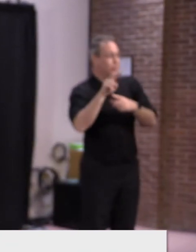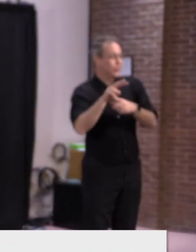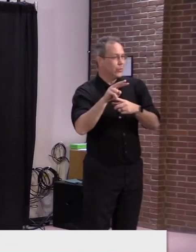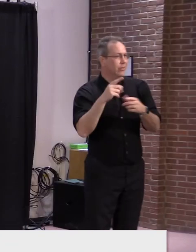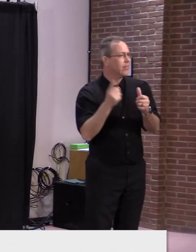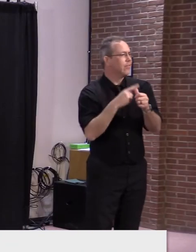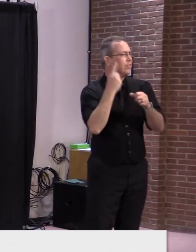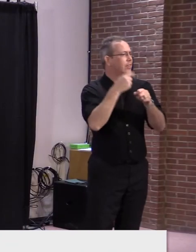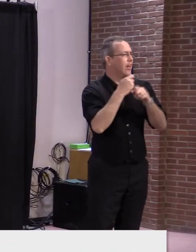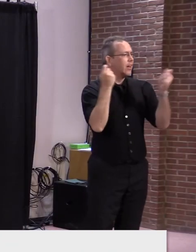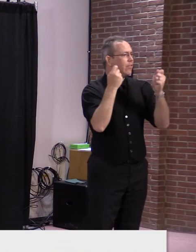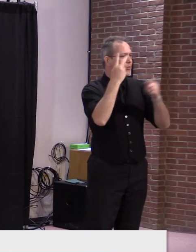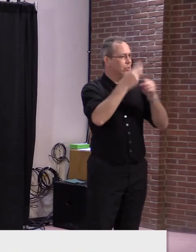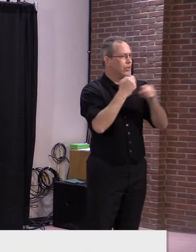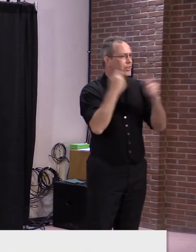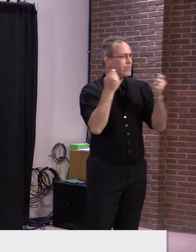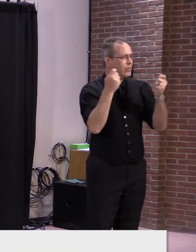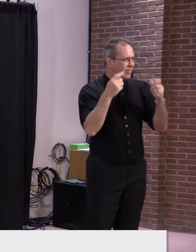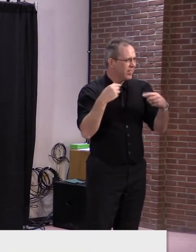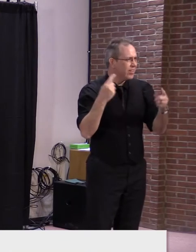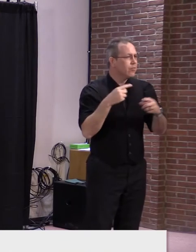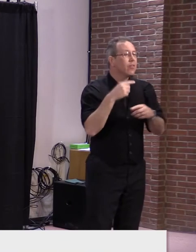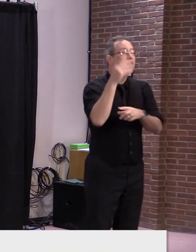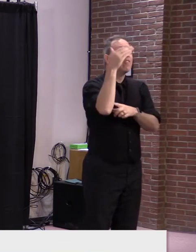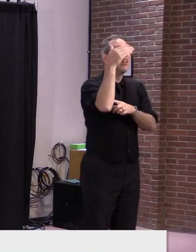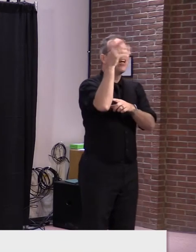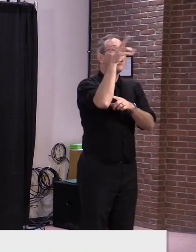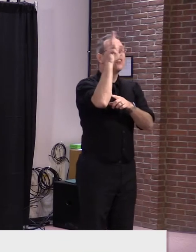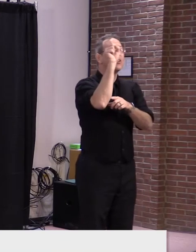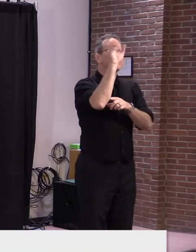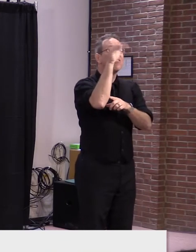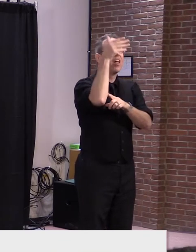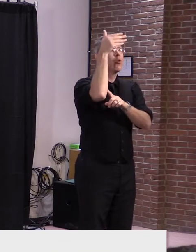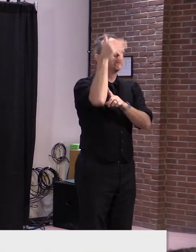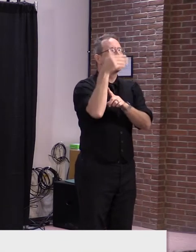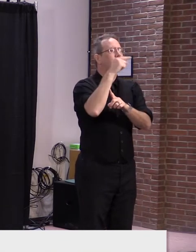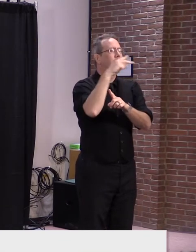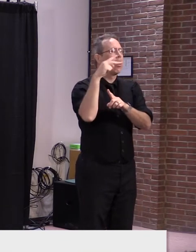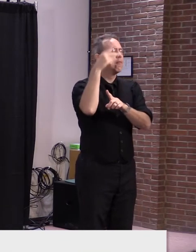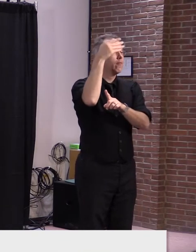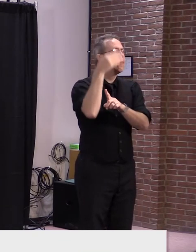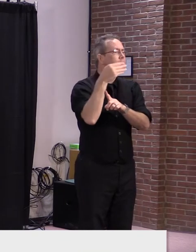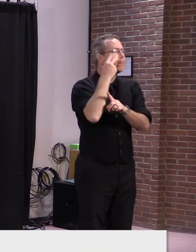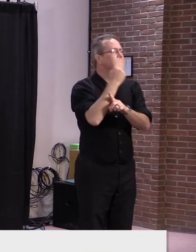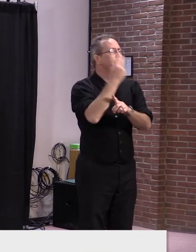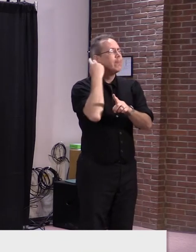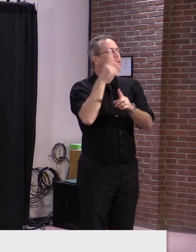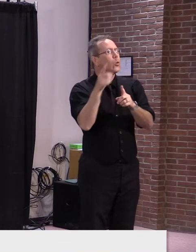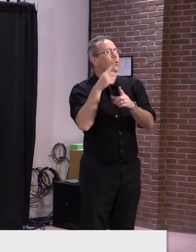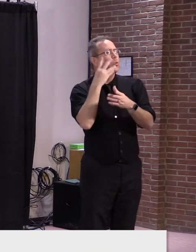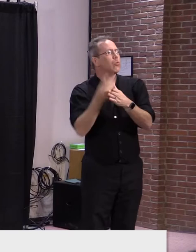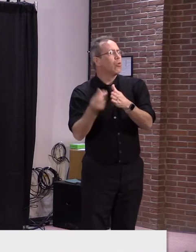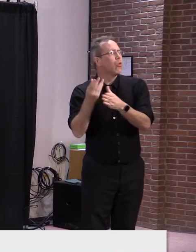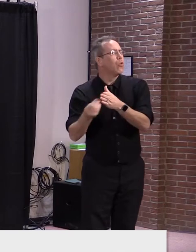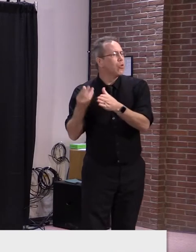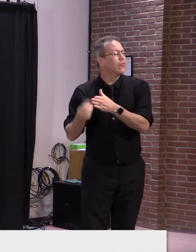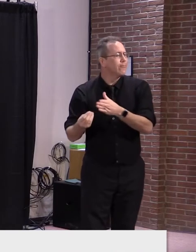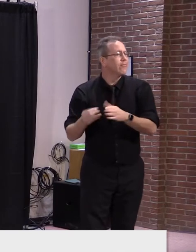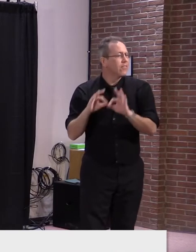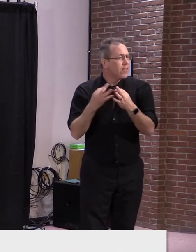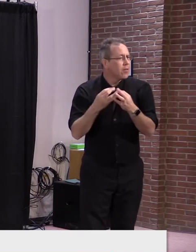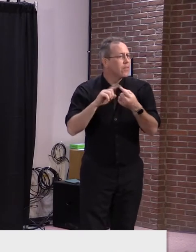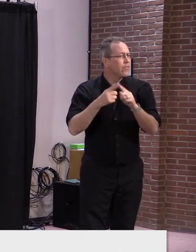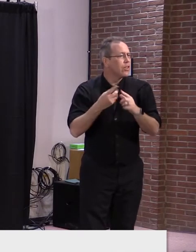flags to half-staff to honor the memories of those we've lost. Even though we're transitioning to a new phase